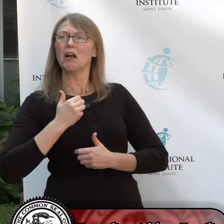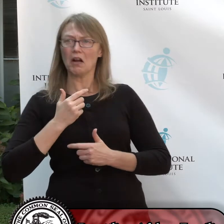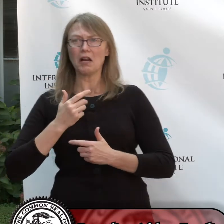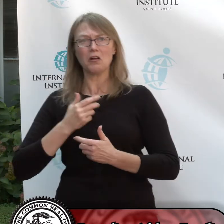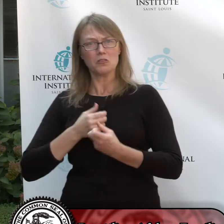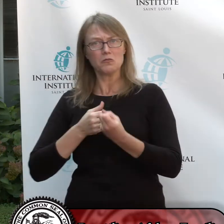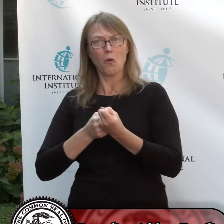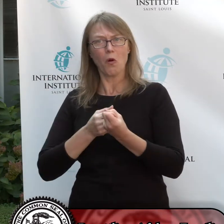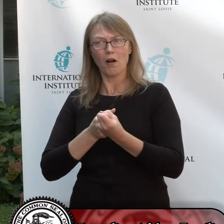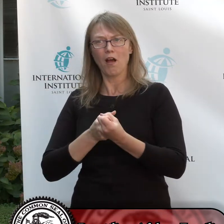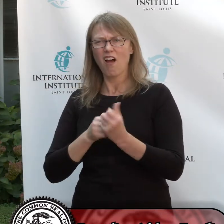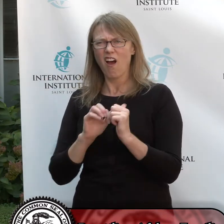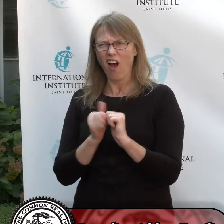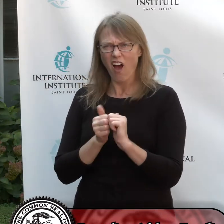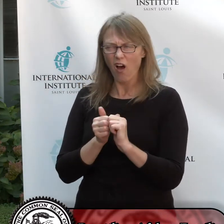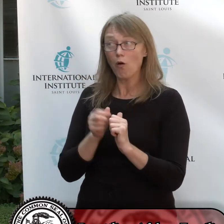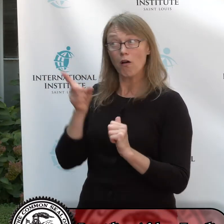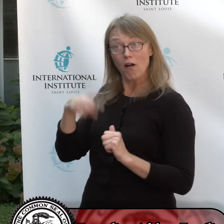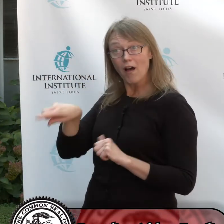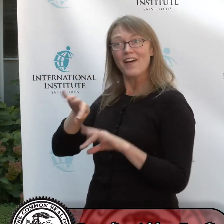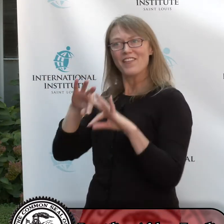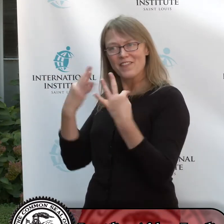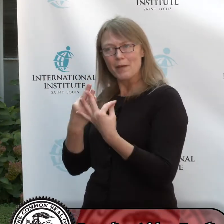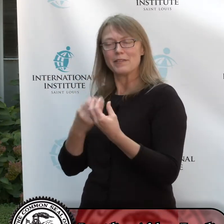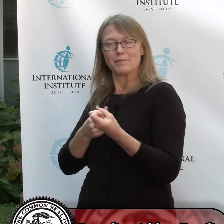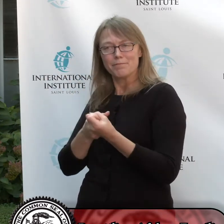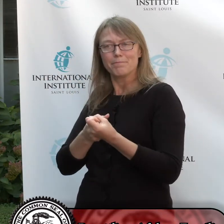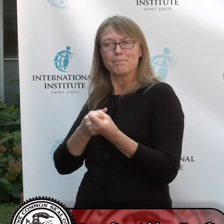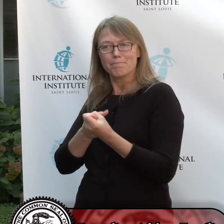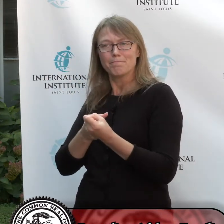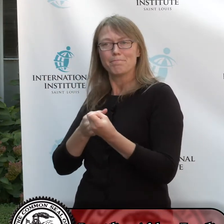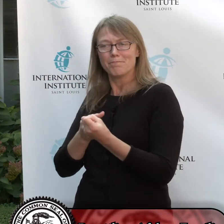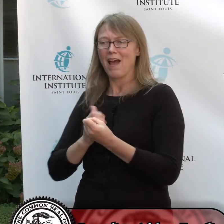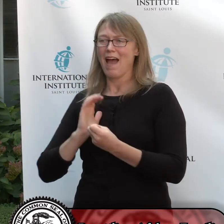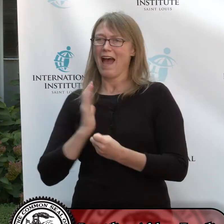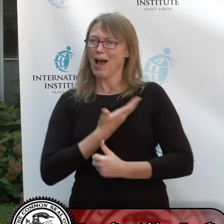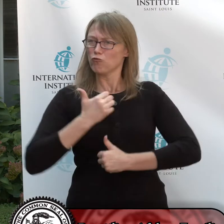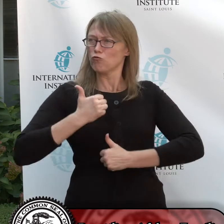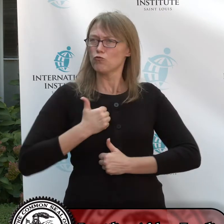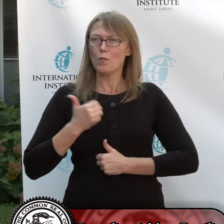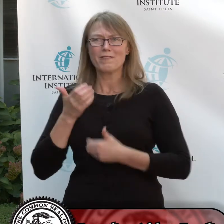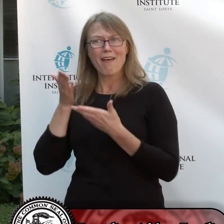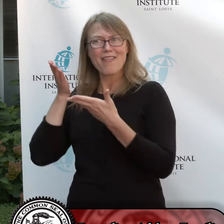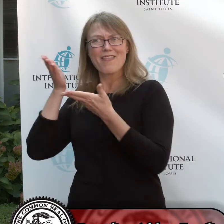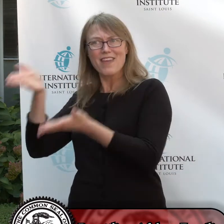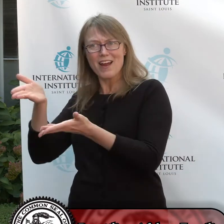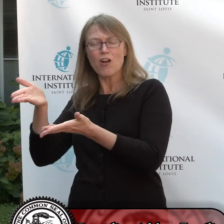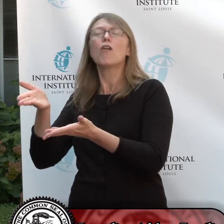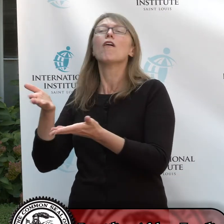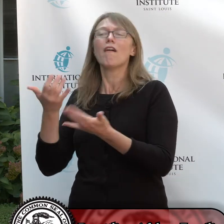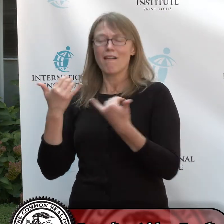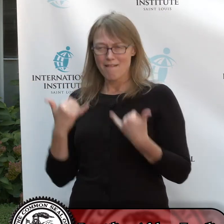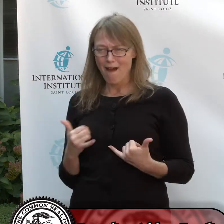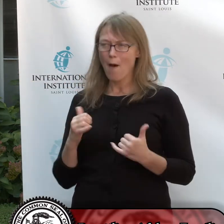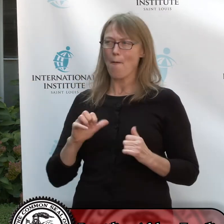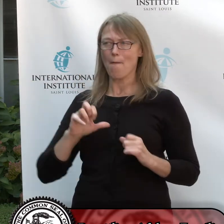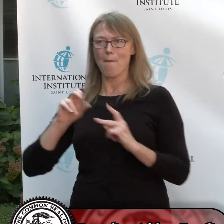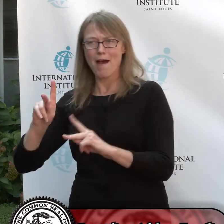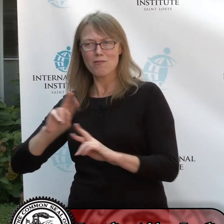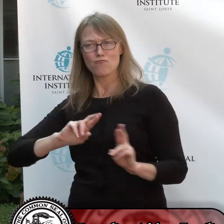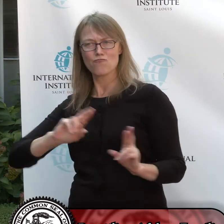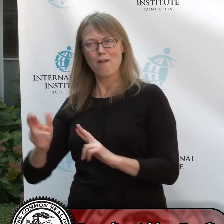support our U.S. military during the 20 years that we were in Afghanistan. Greater St. Louis, Inc. and the business community stands ready to